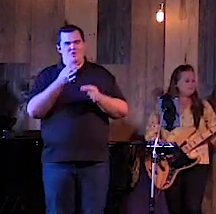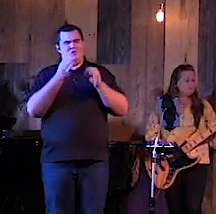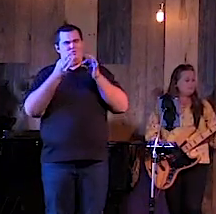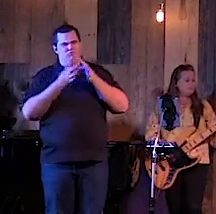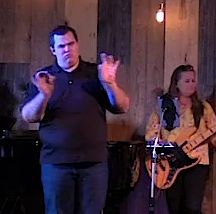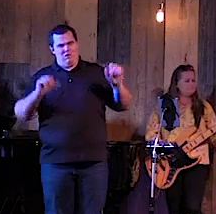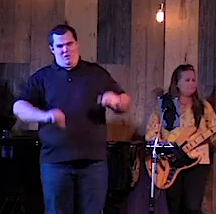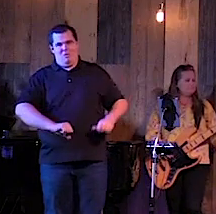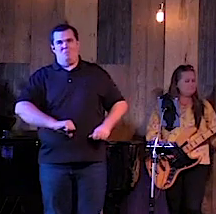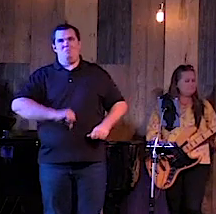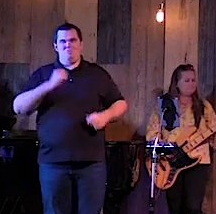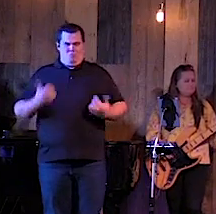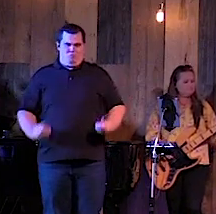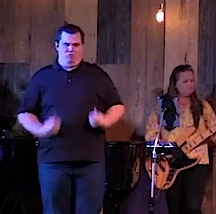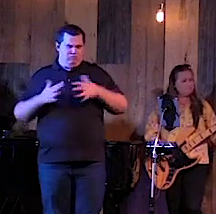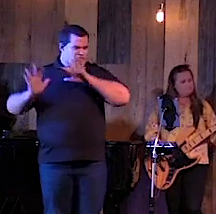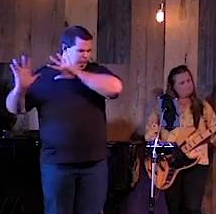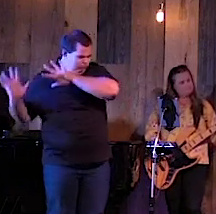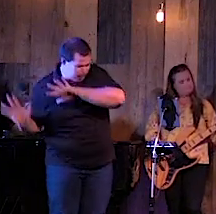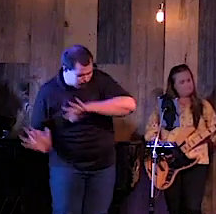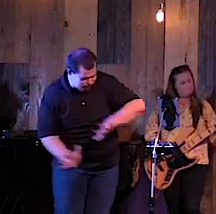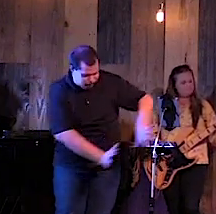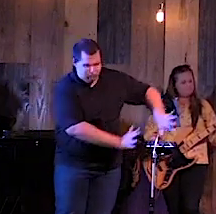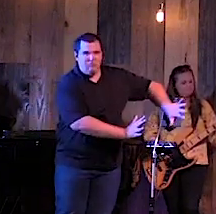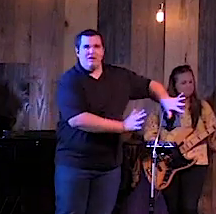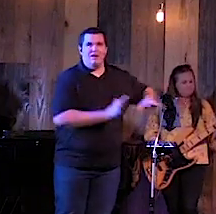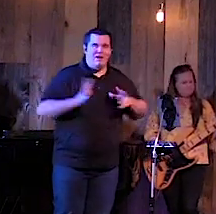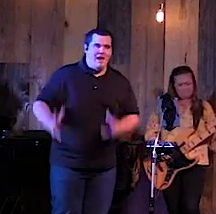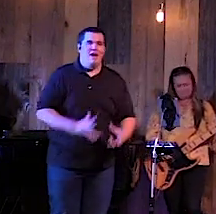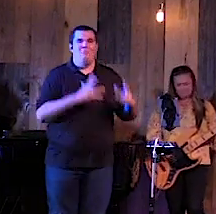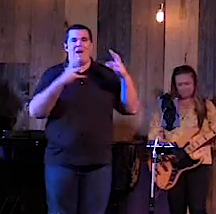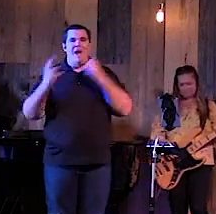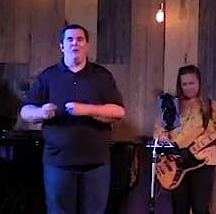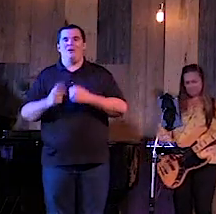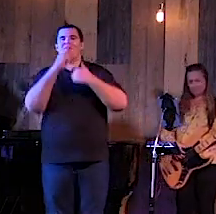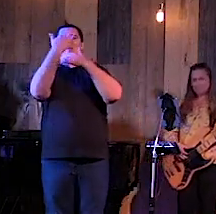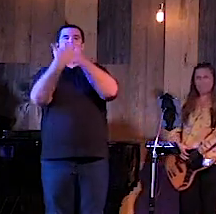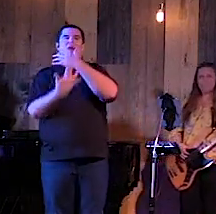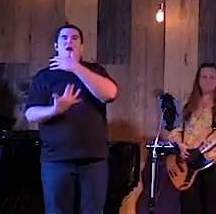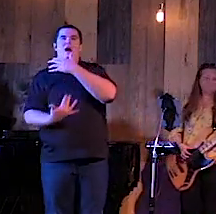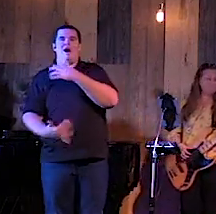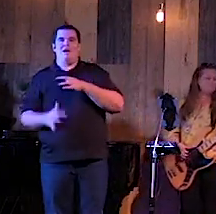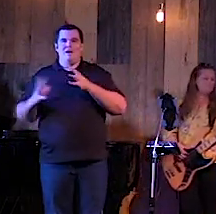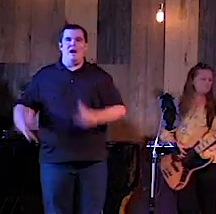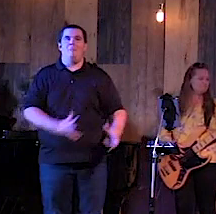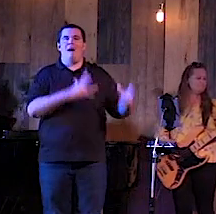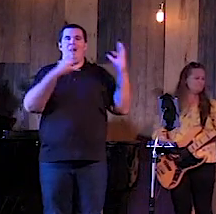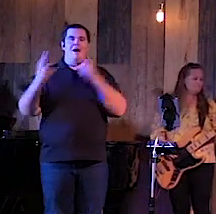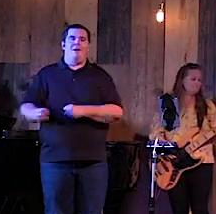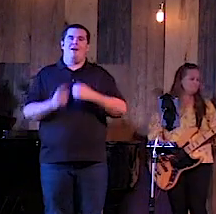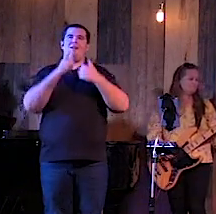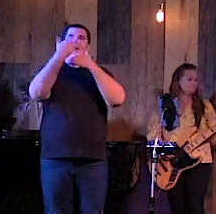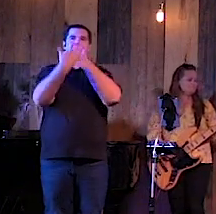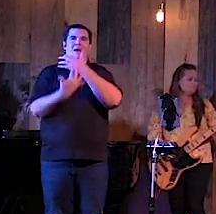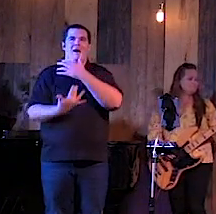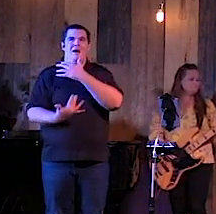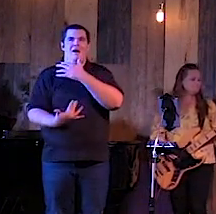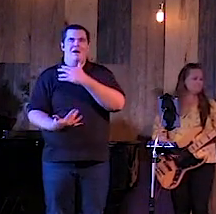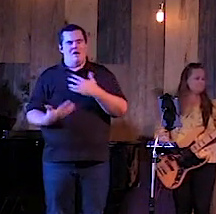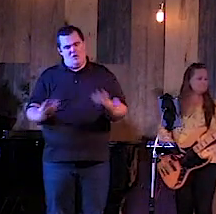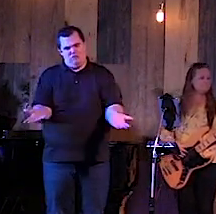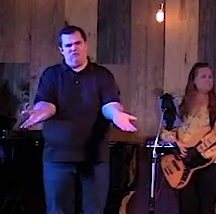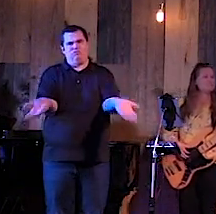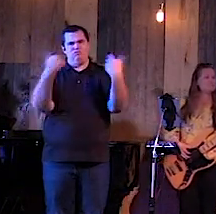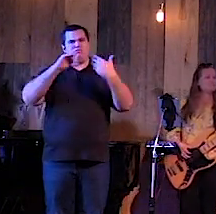Lamb. Would you be free from your passion and pride? There's power in the blood, power in the